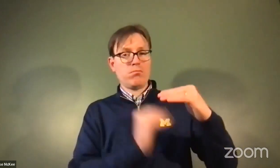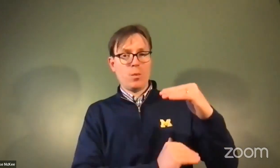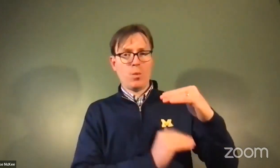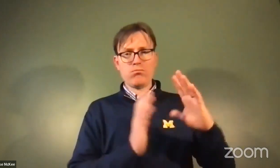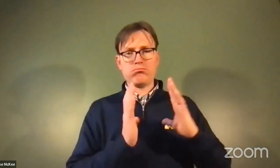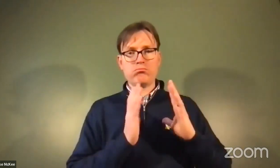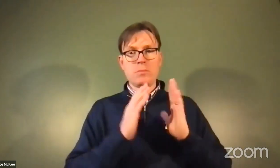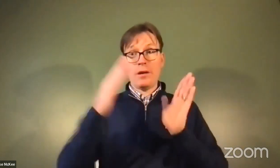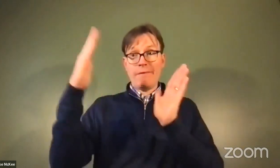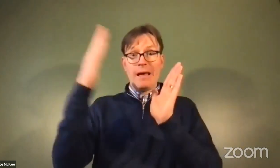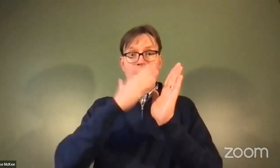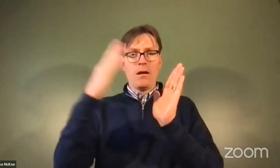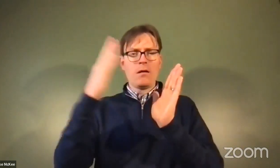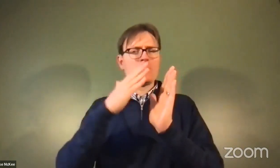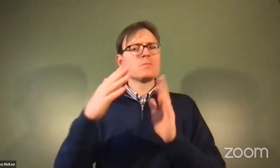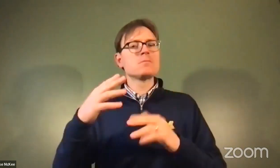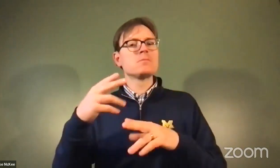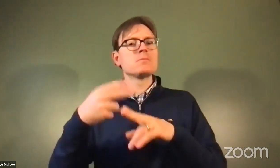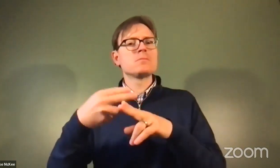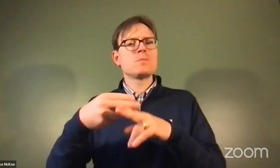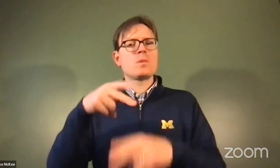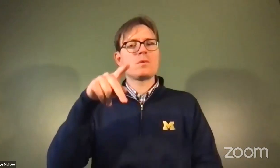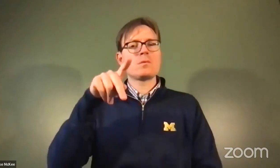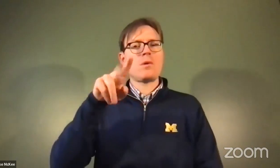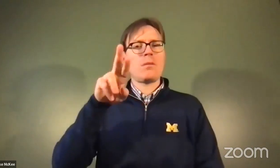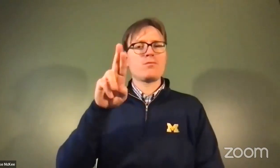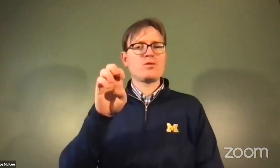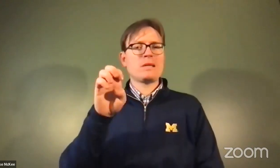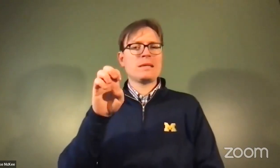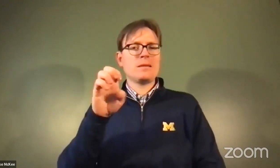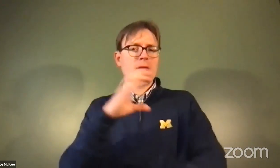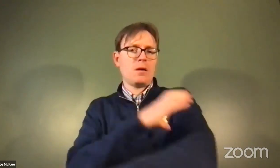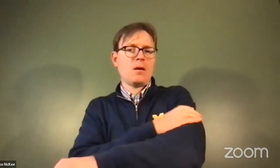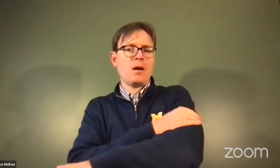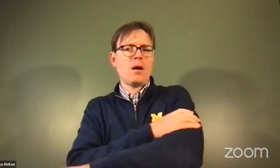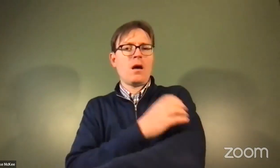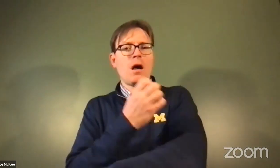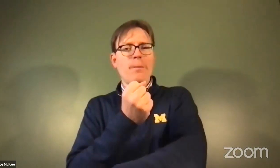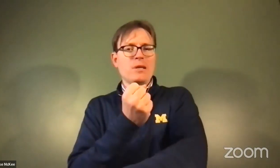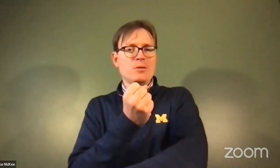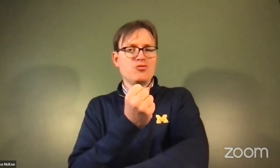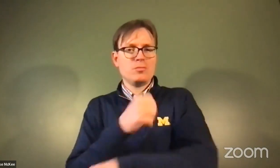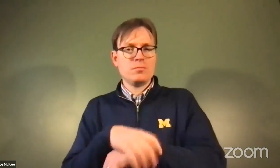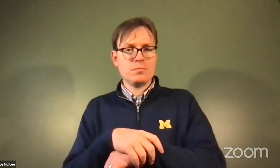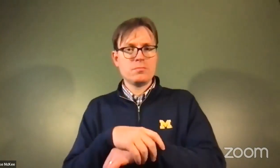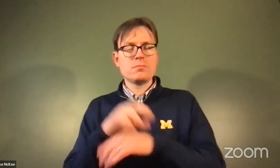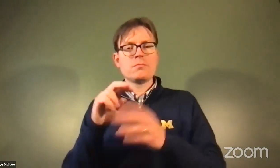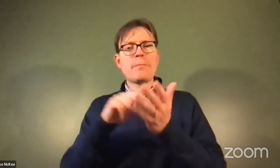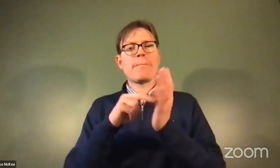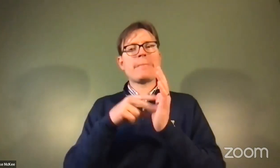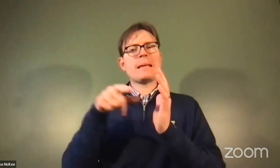high, moderately high blood pressure. Over 140 is high blood pressure. And so we would call